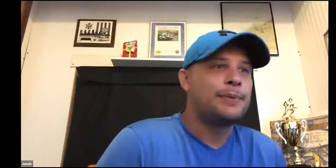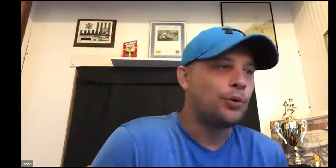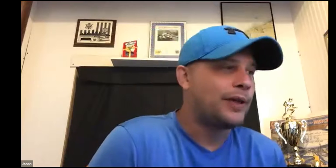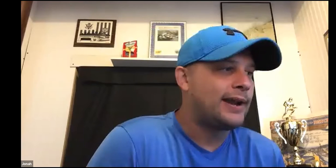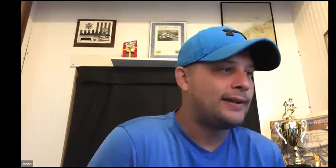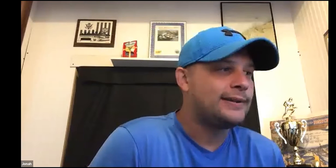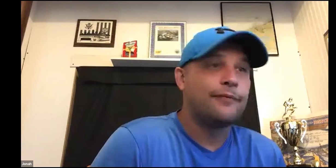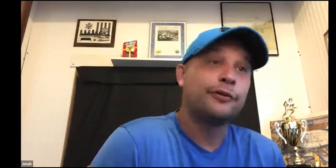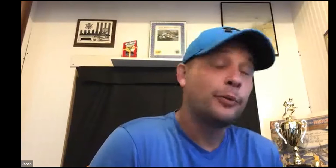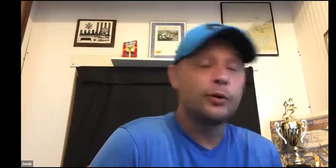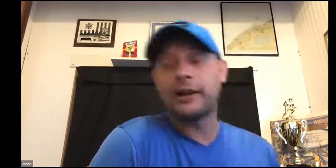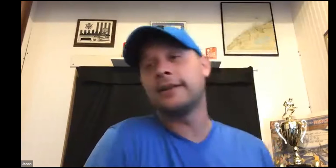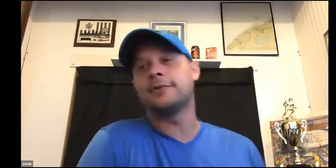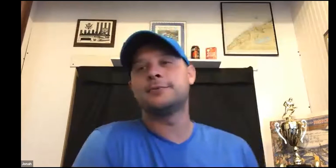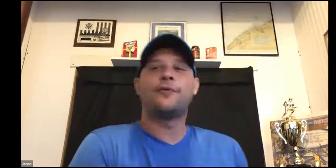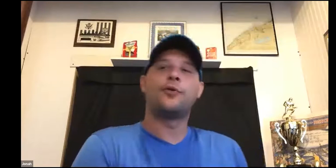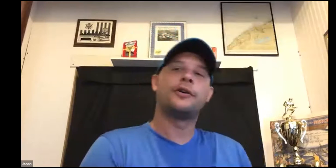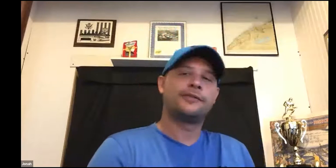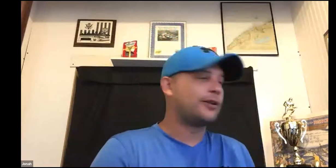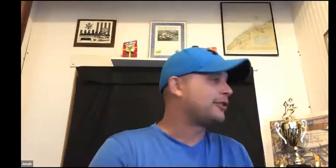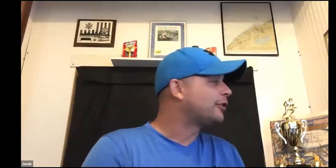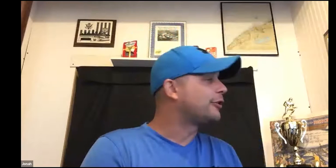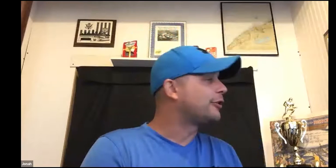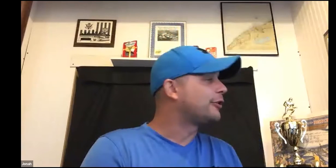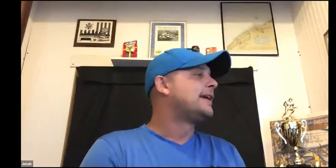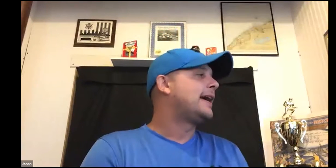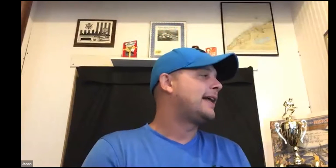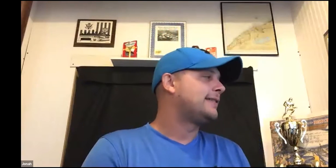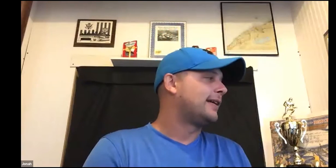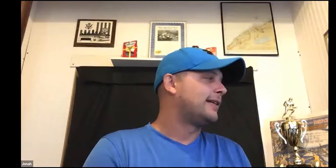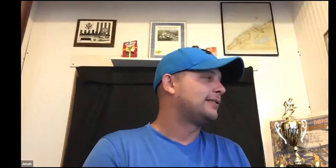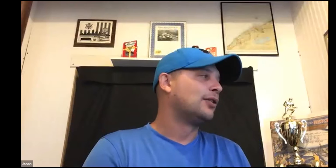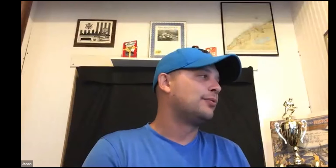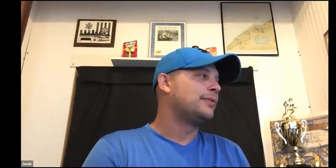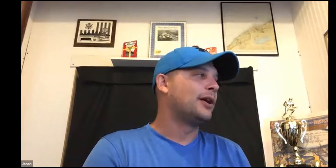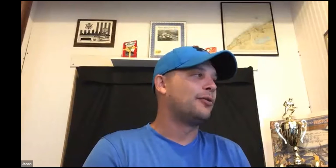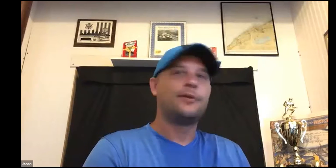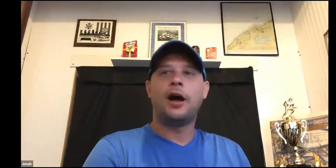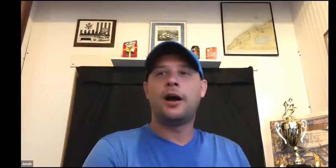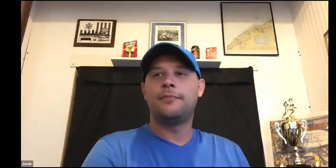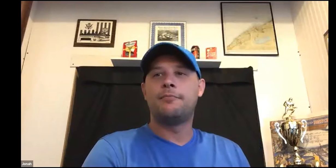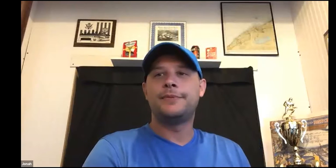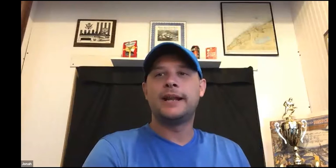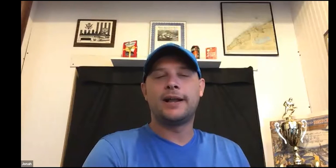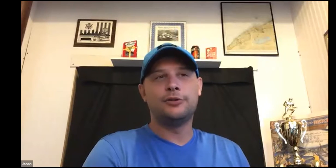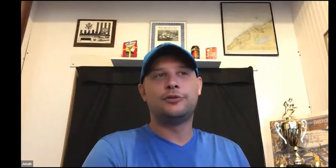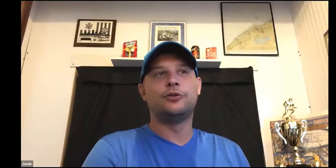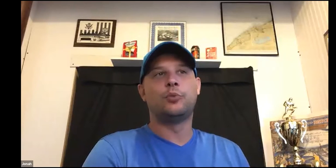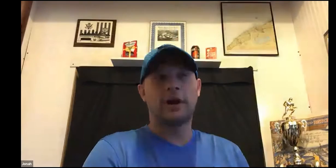people that never spoke sign language before start to learn it. And so, you know, get on YouTube, watch some